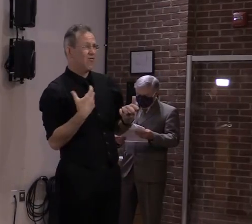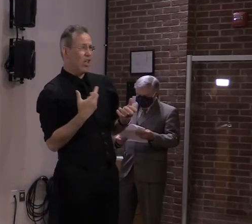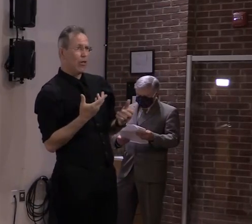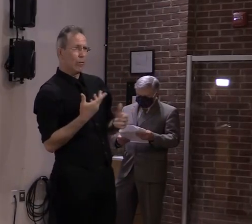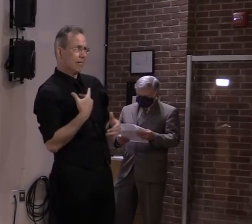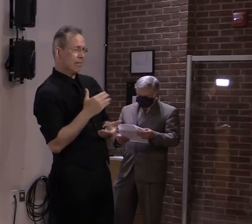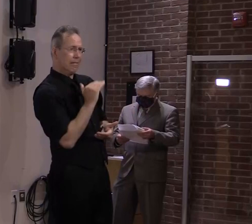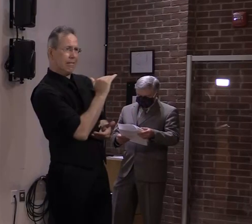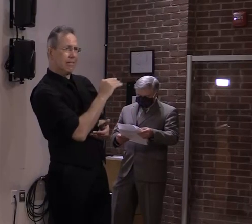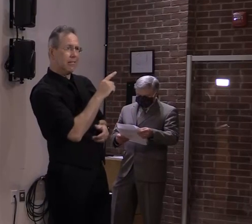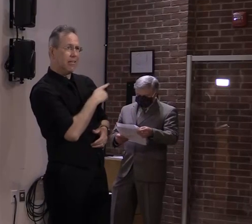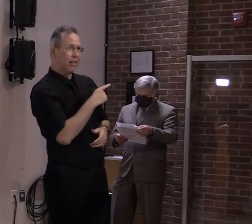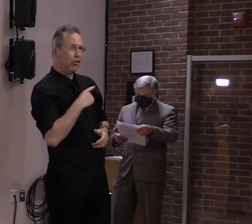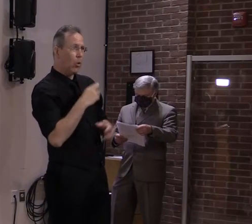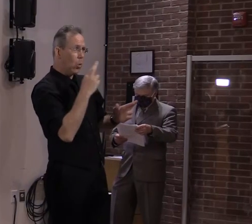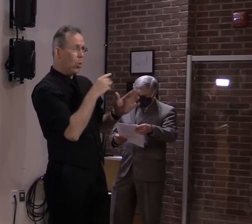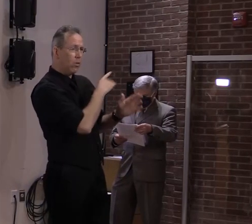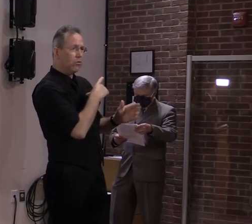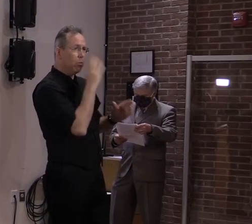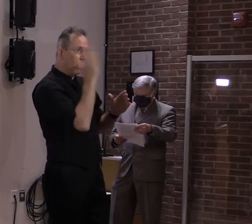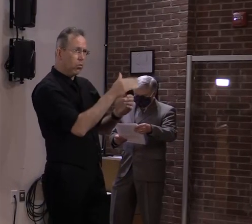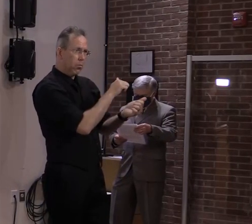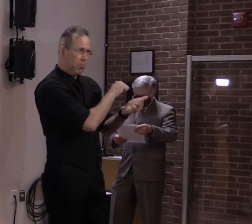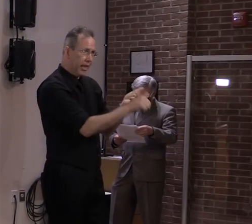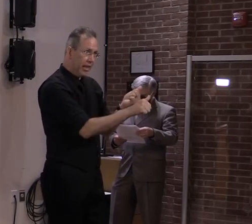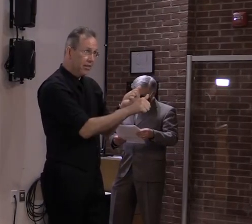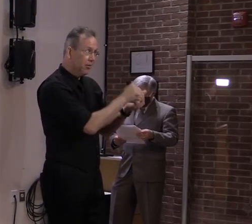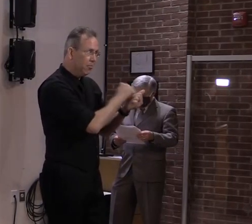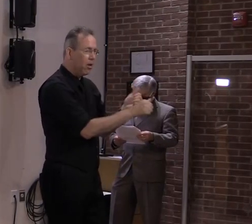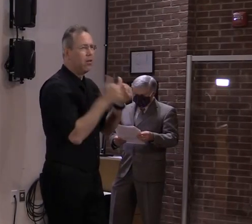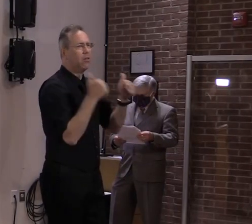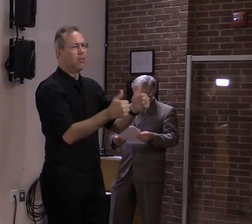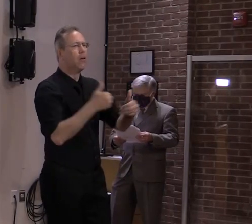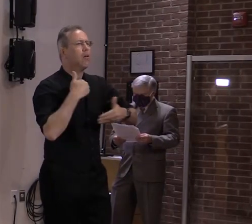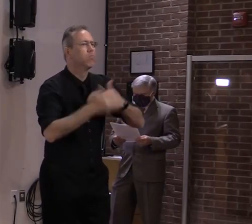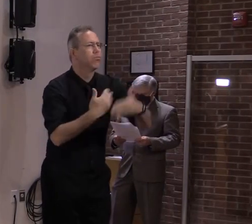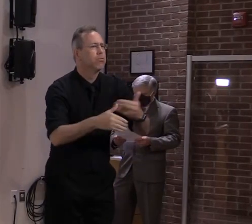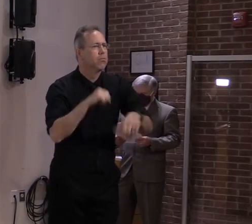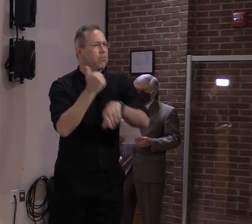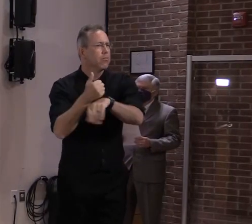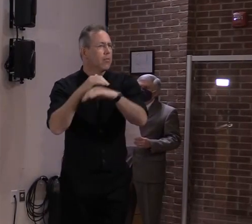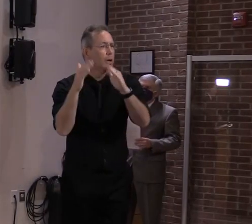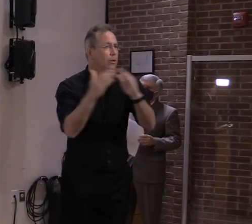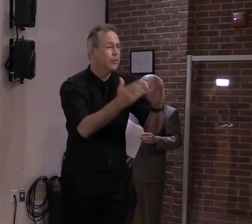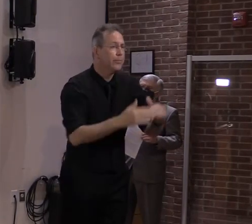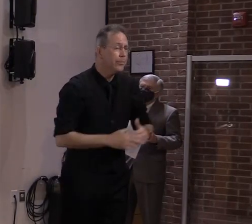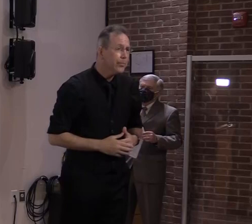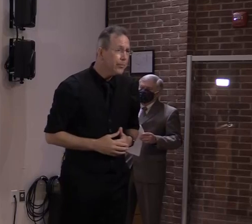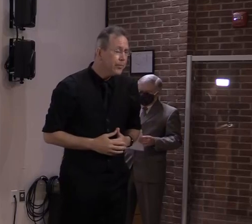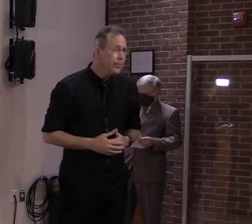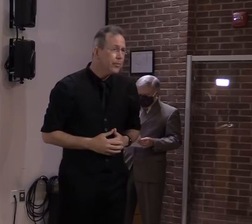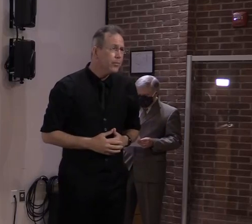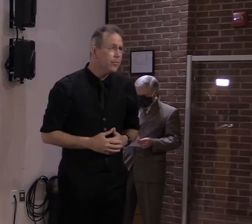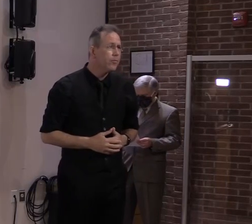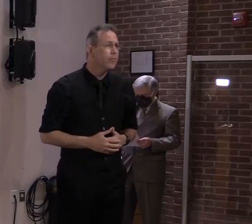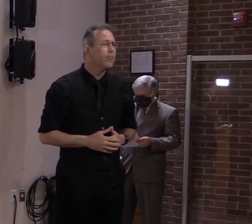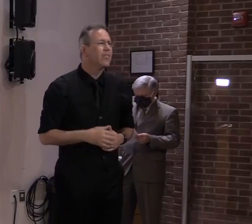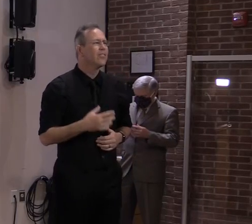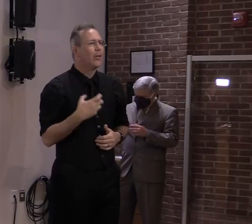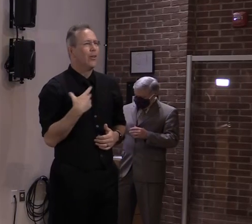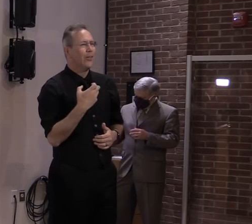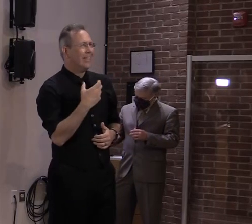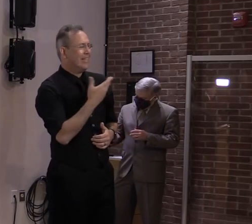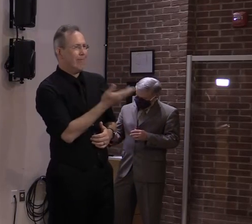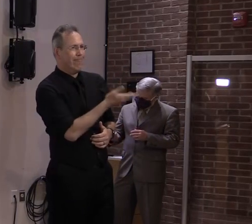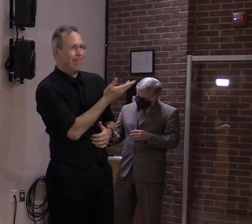know what the problems are in the state. We've talked about them a lot, but now it takes bold leadership and vision in order